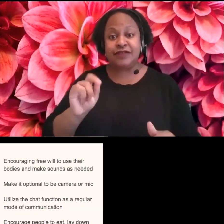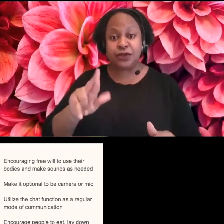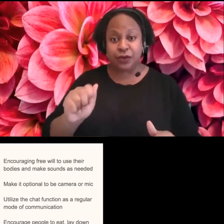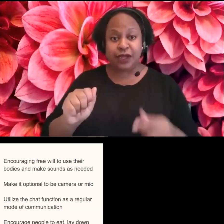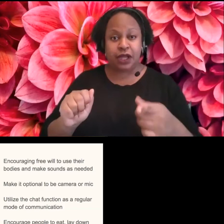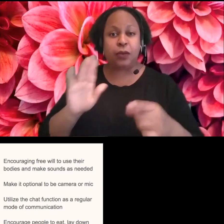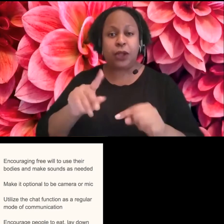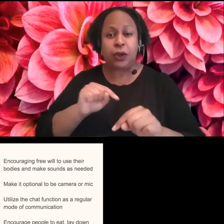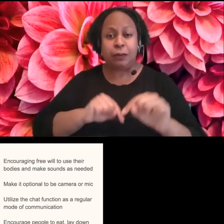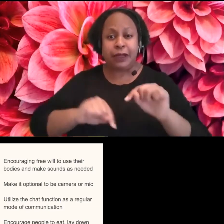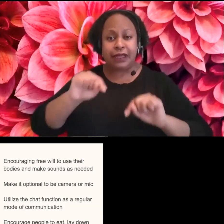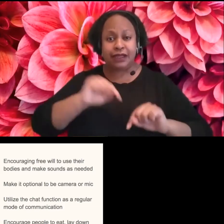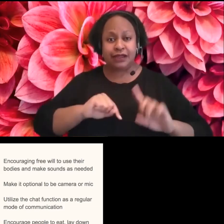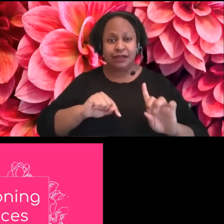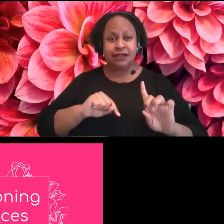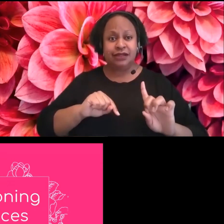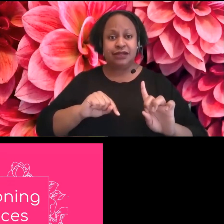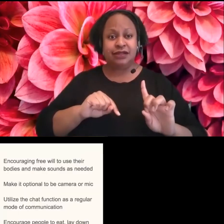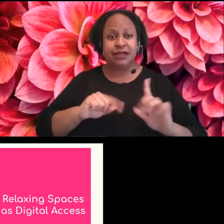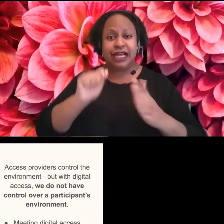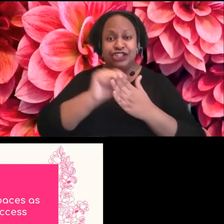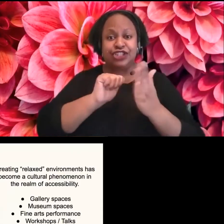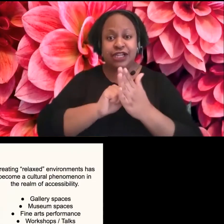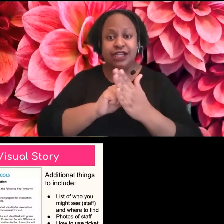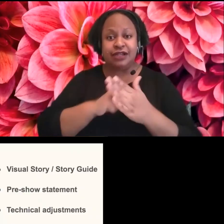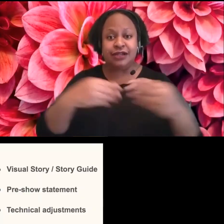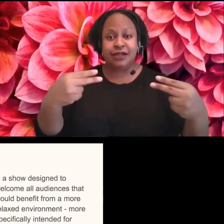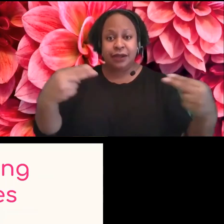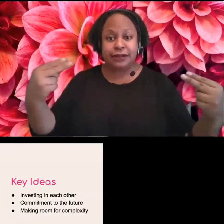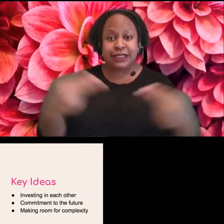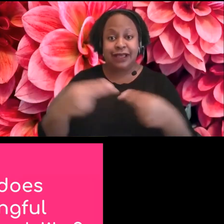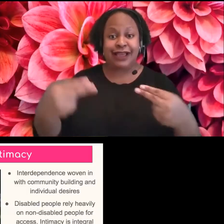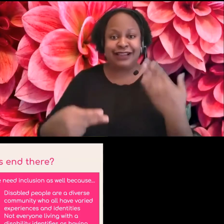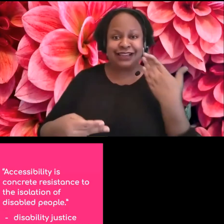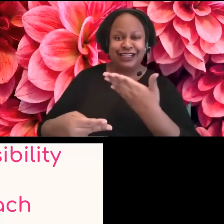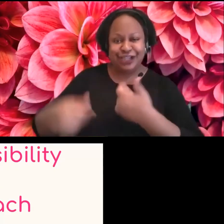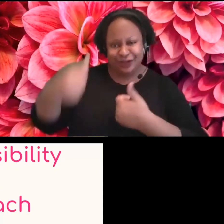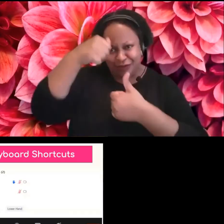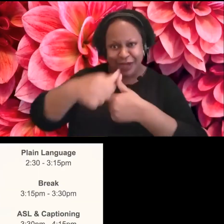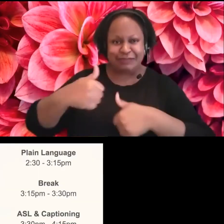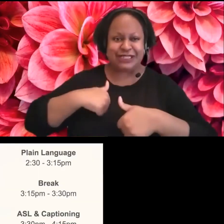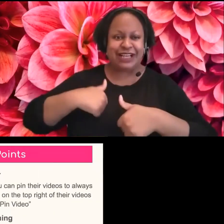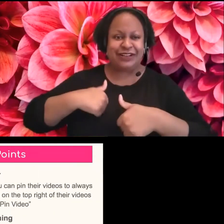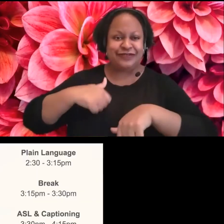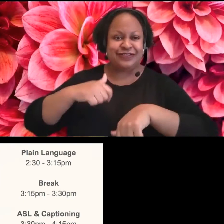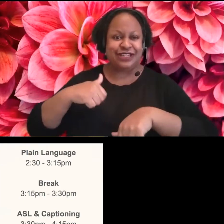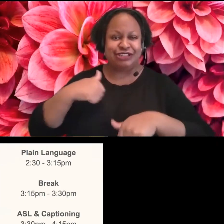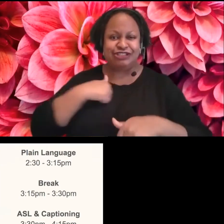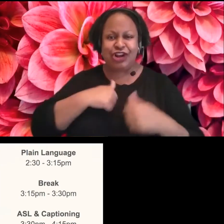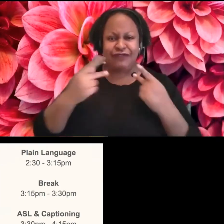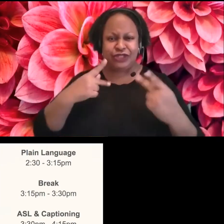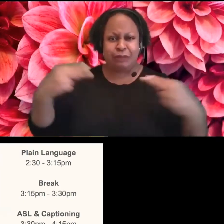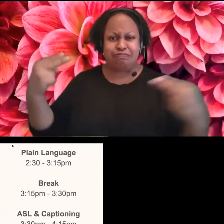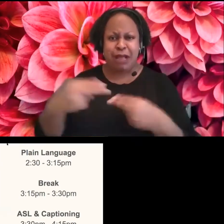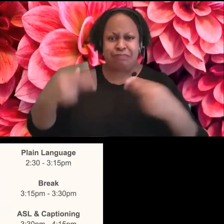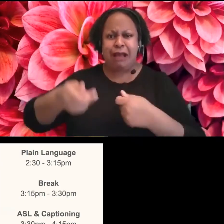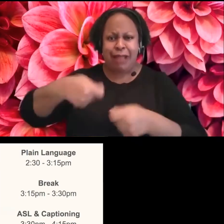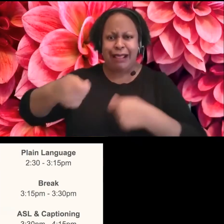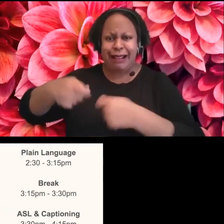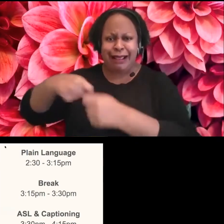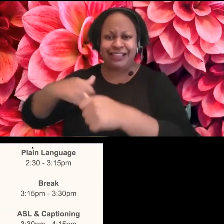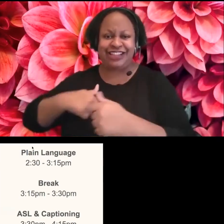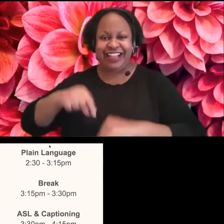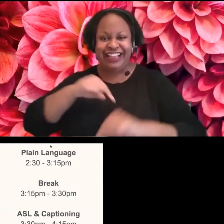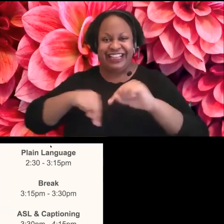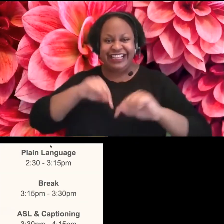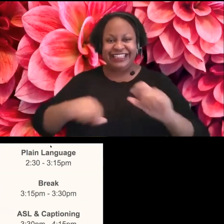back if it's okay to the agenda to remind myself. Sorry, everybody for the visual horror of me going